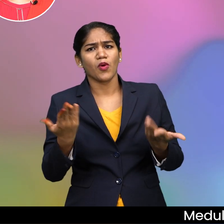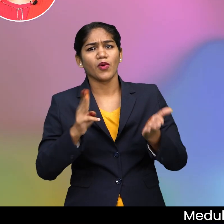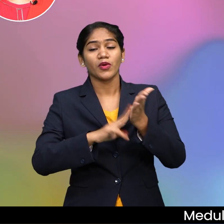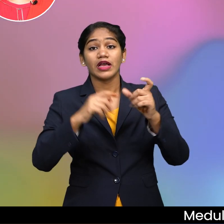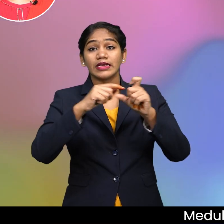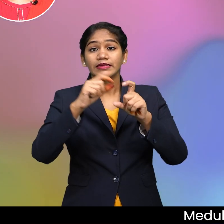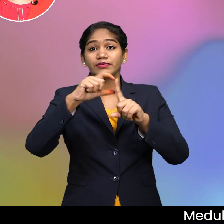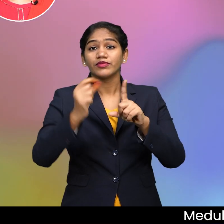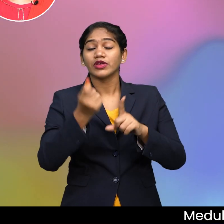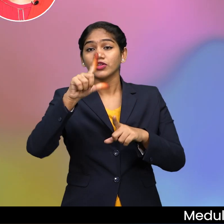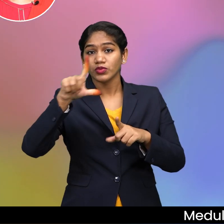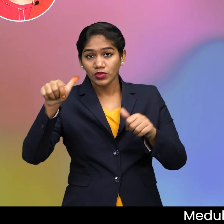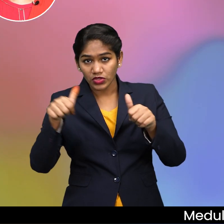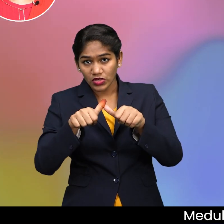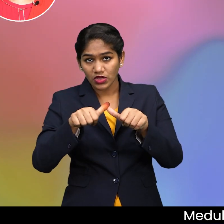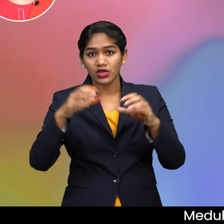medulla oblongata.